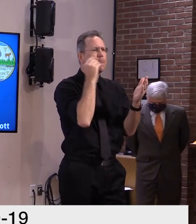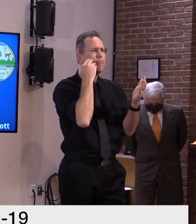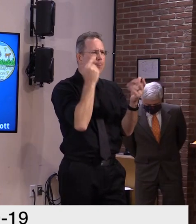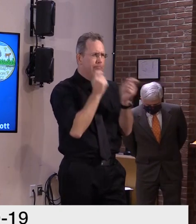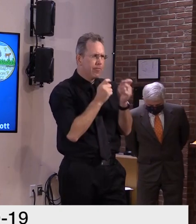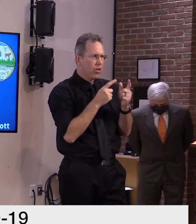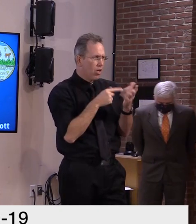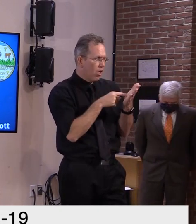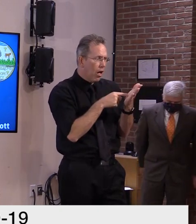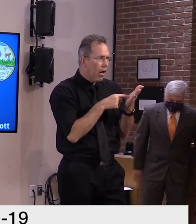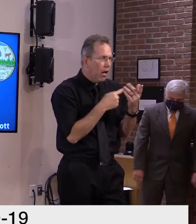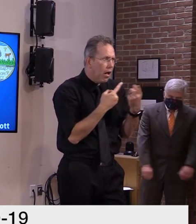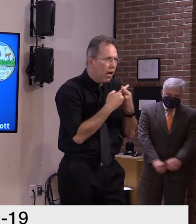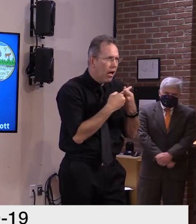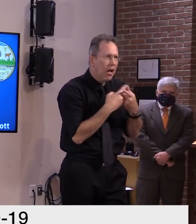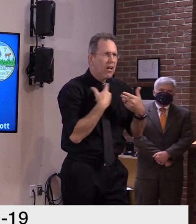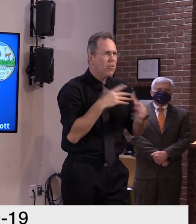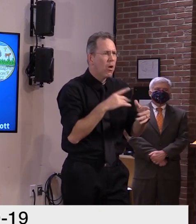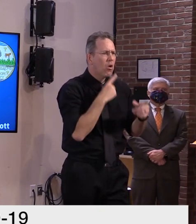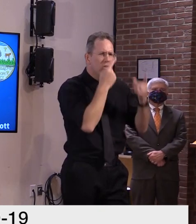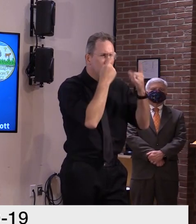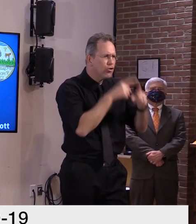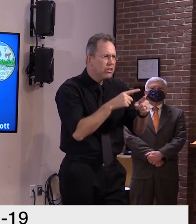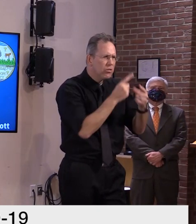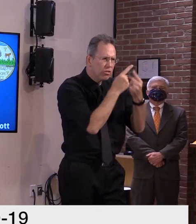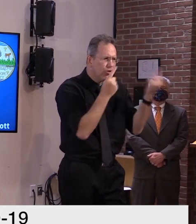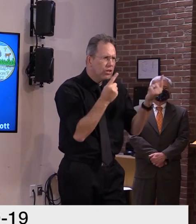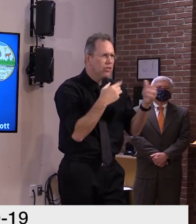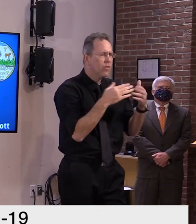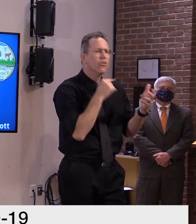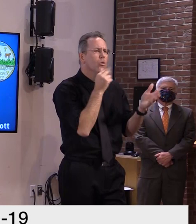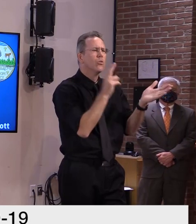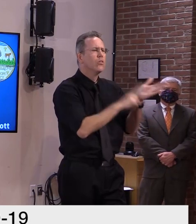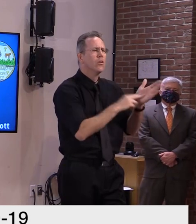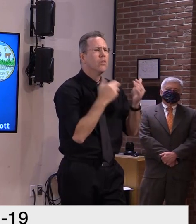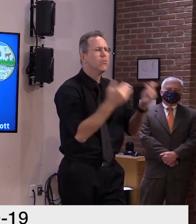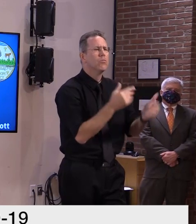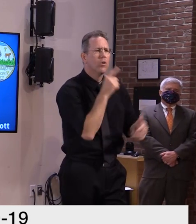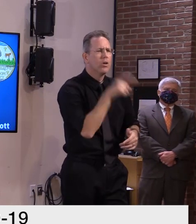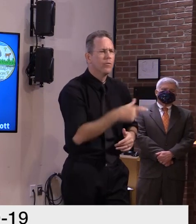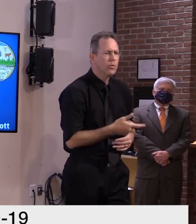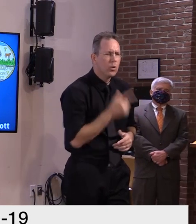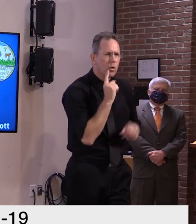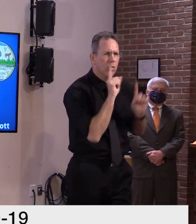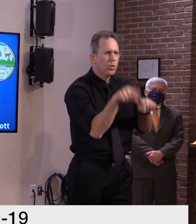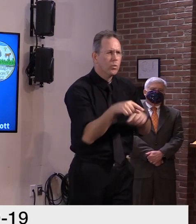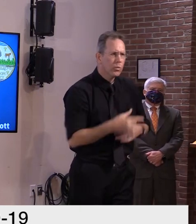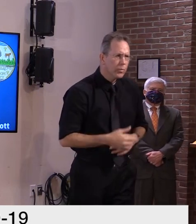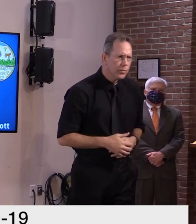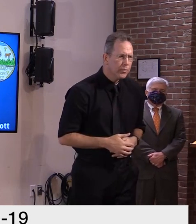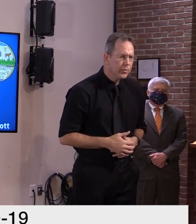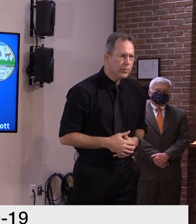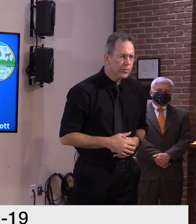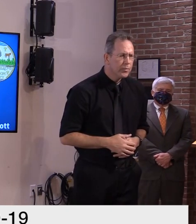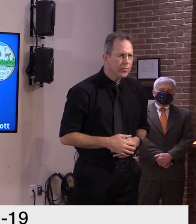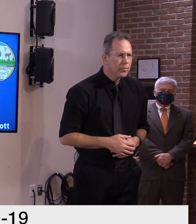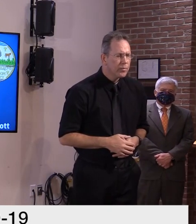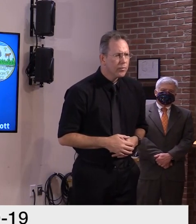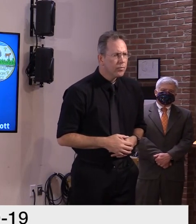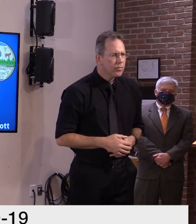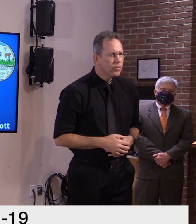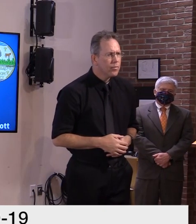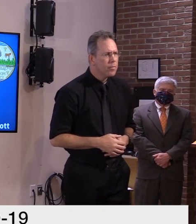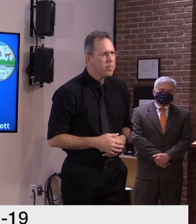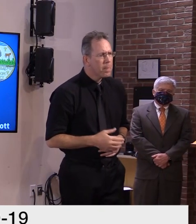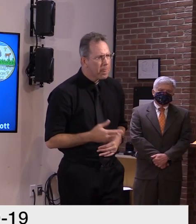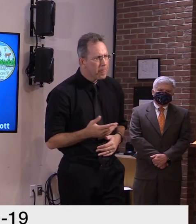a real consequence of breaking that policy in the guidance, and we'll look to enforce it